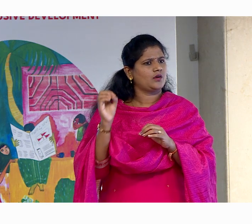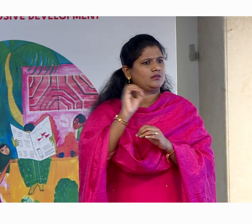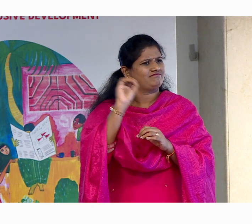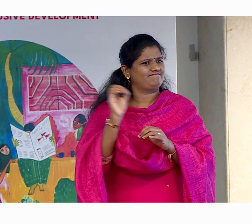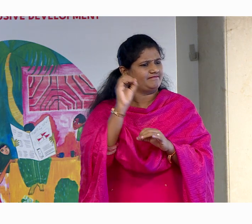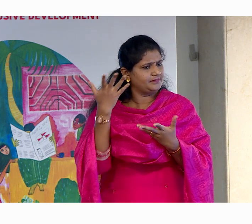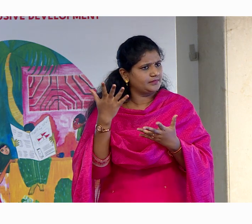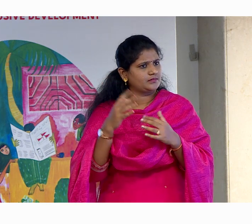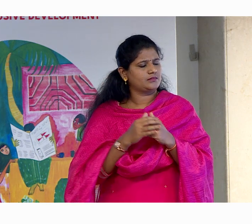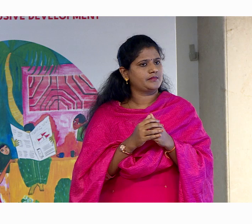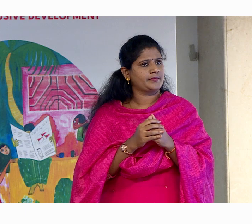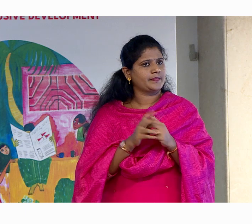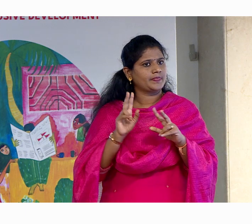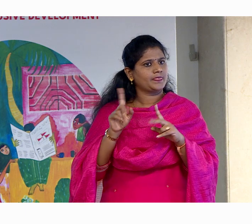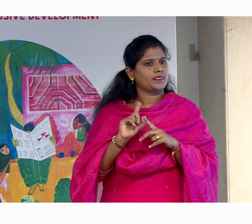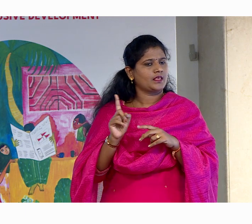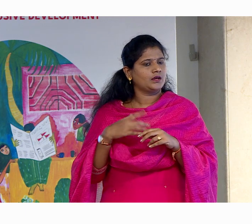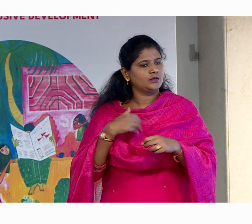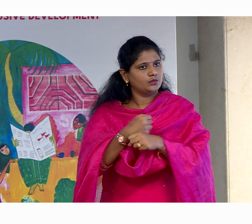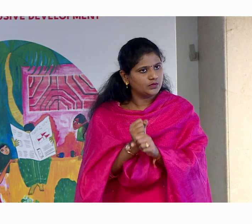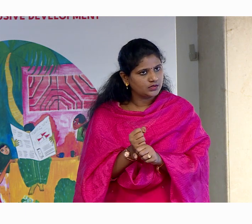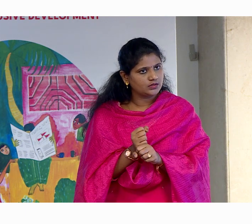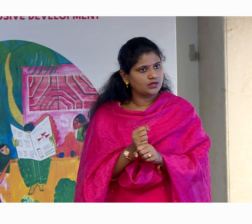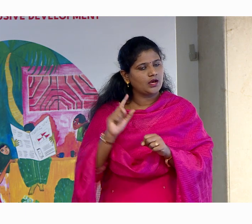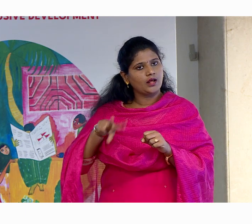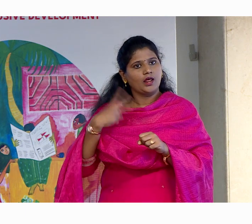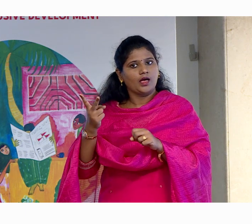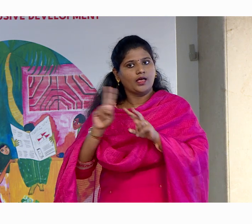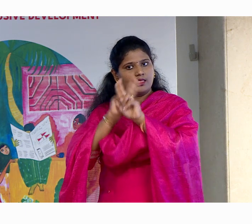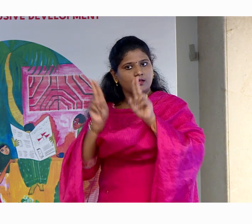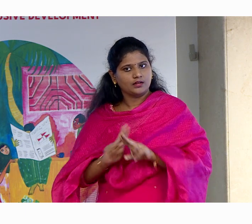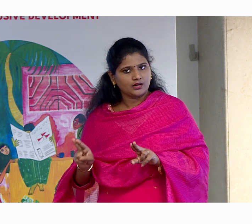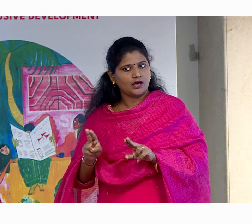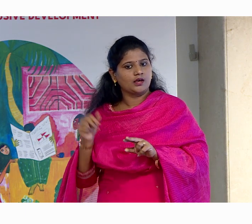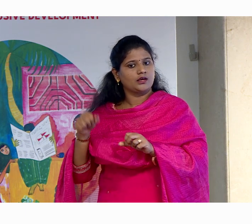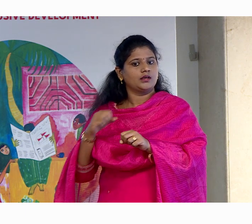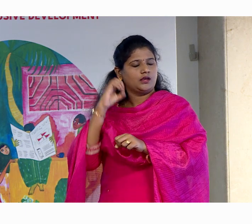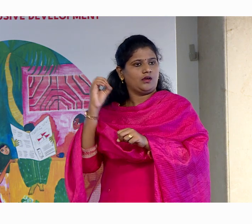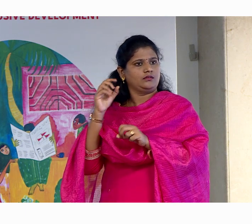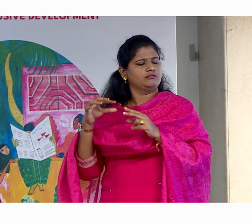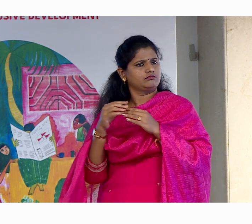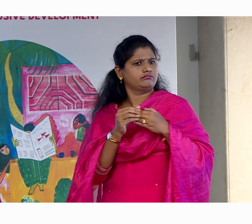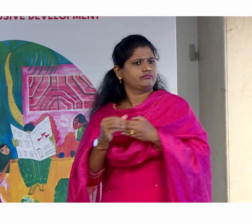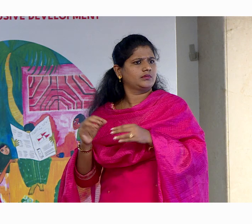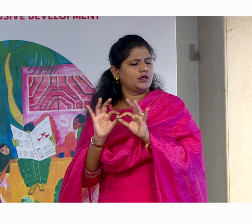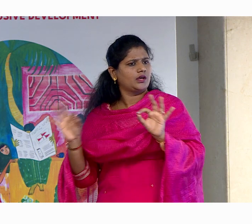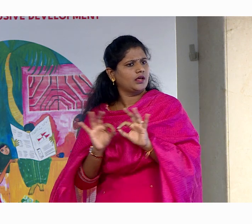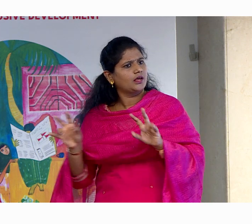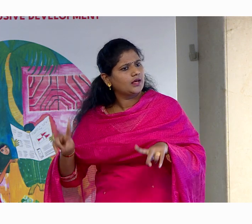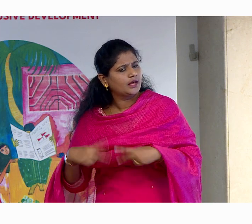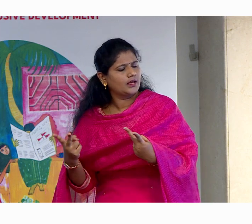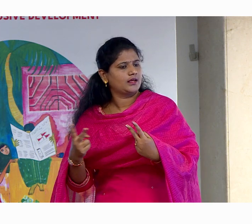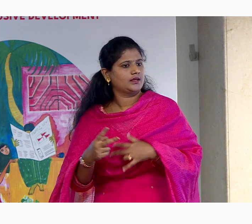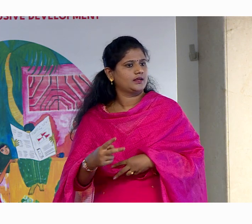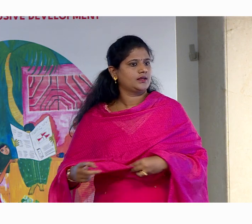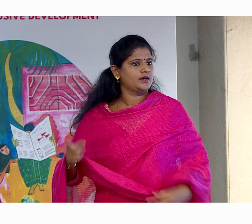Clinical Care and Excellence, which you may know about in the UK, and other national organizations producing guidelines, they also smuggle